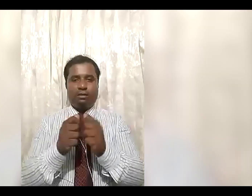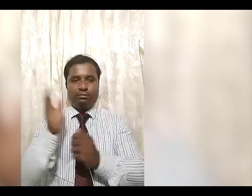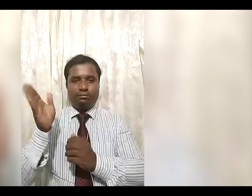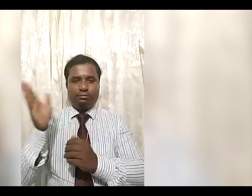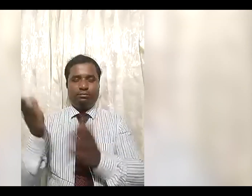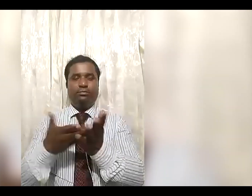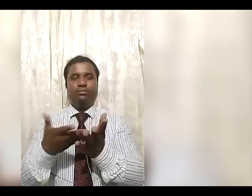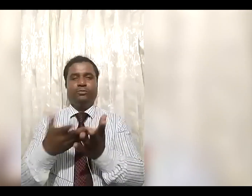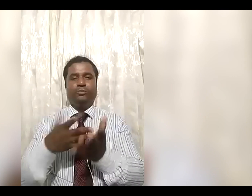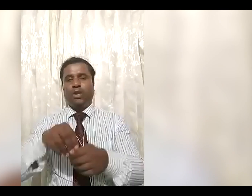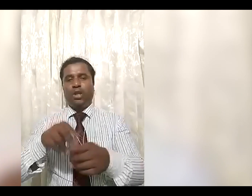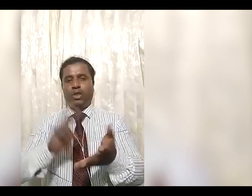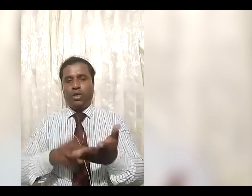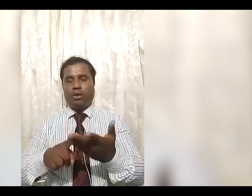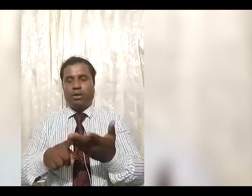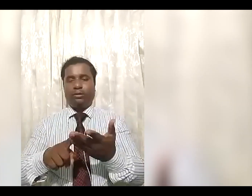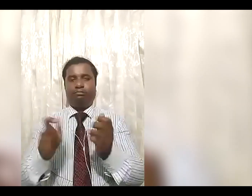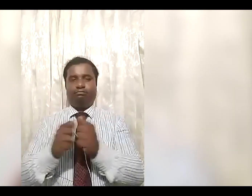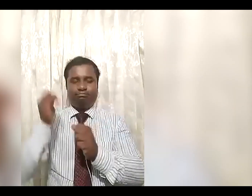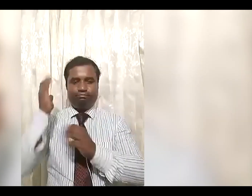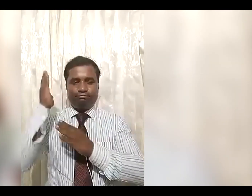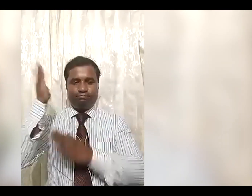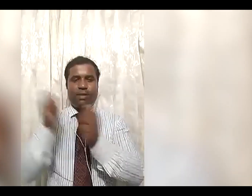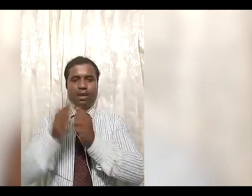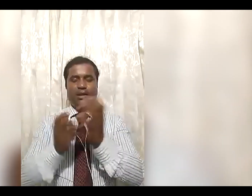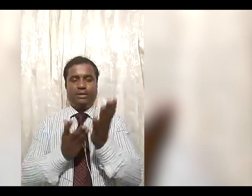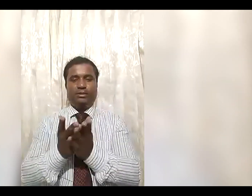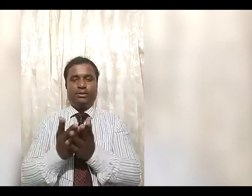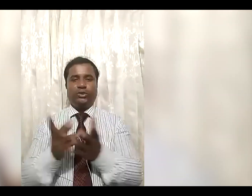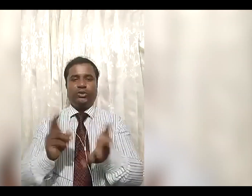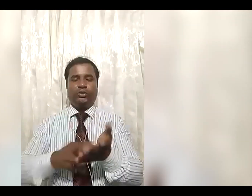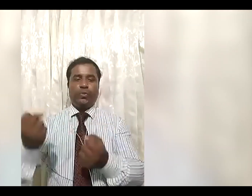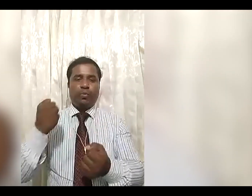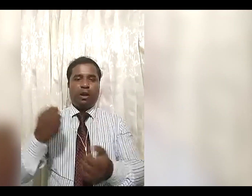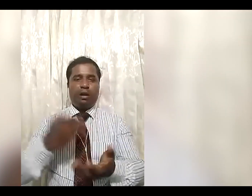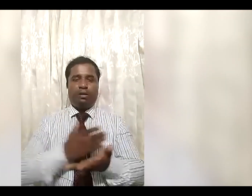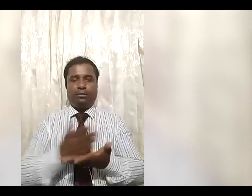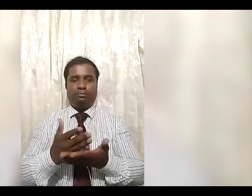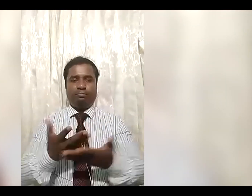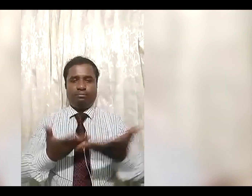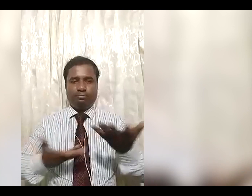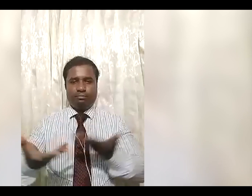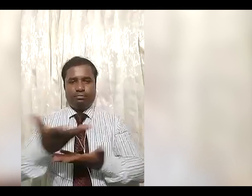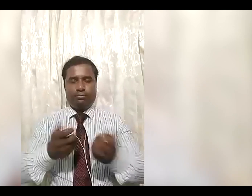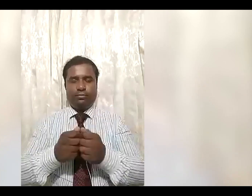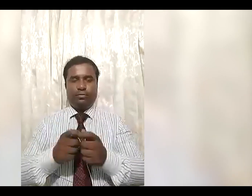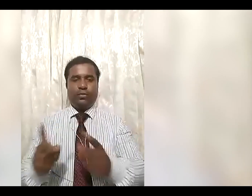on these kinds of topics, we are certainly willing to discuss ways to collaborate.